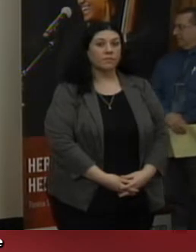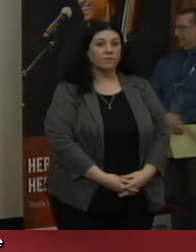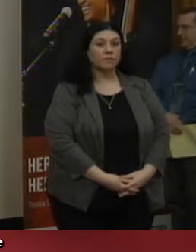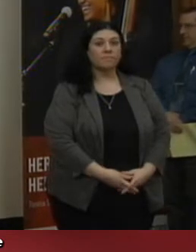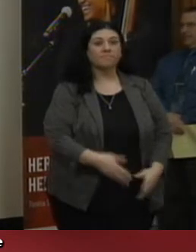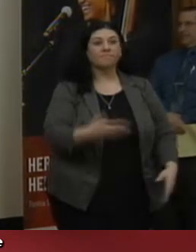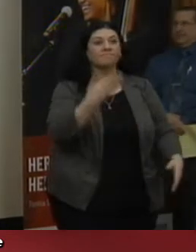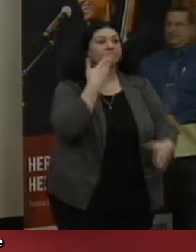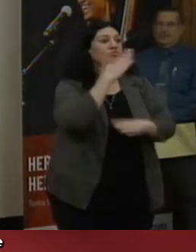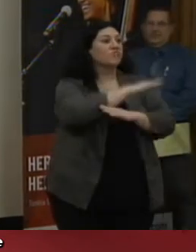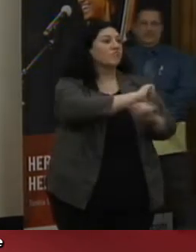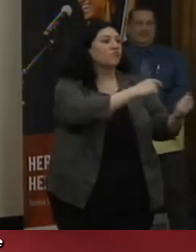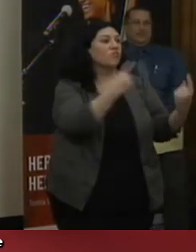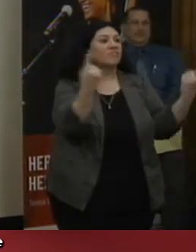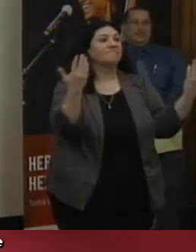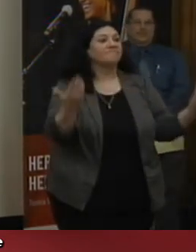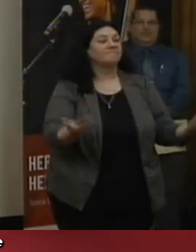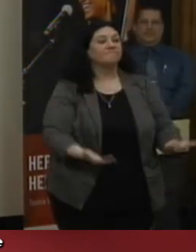Good afternoon, all.